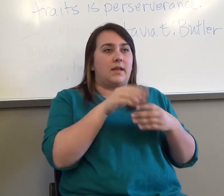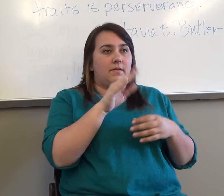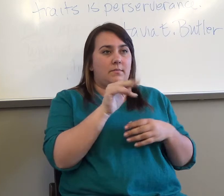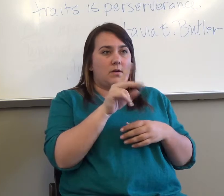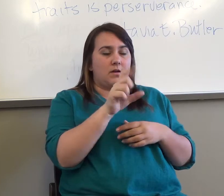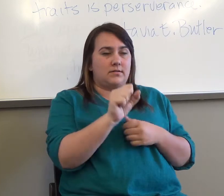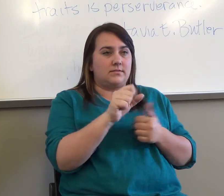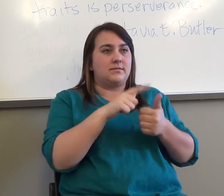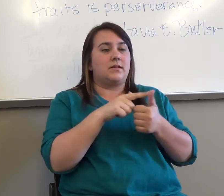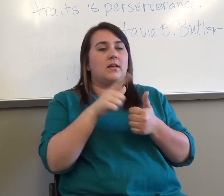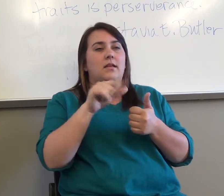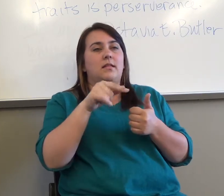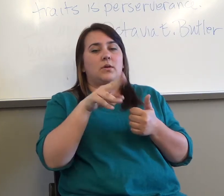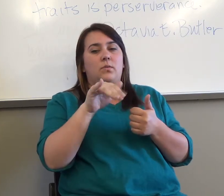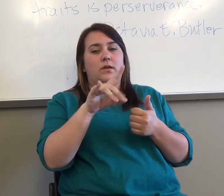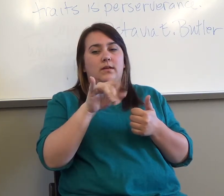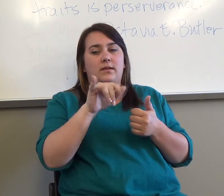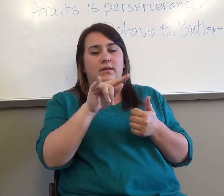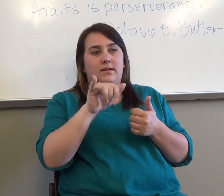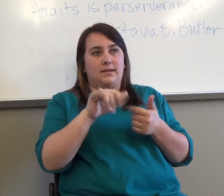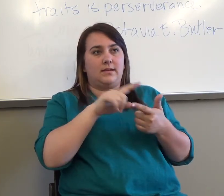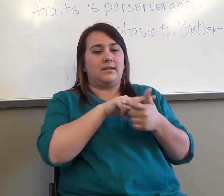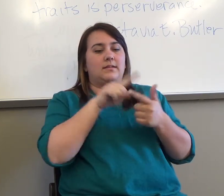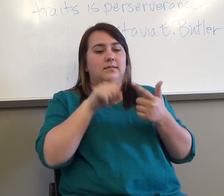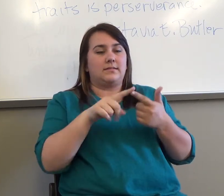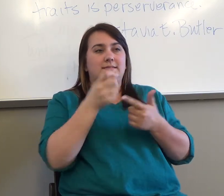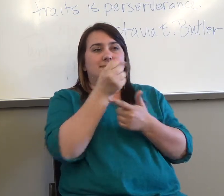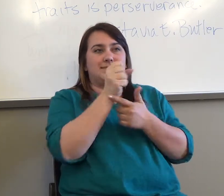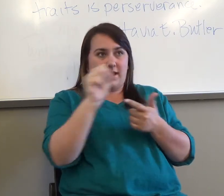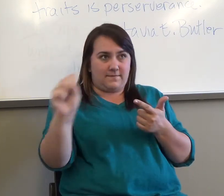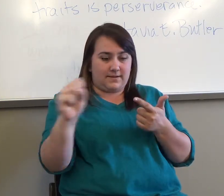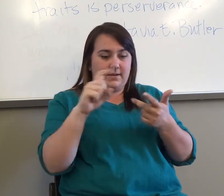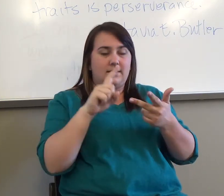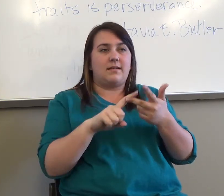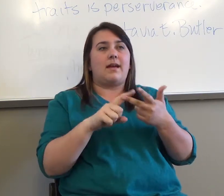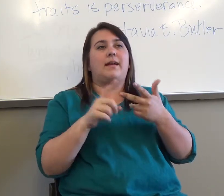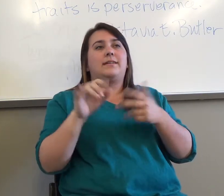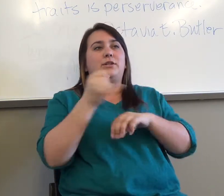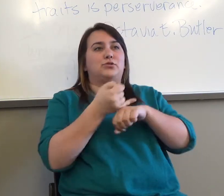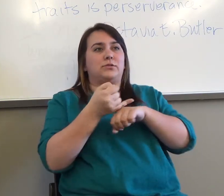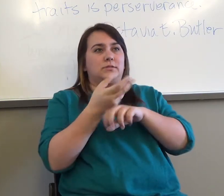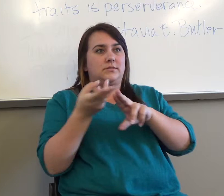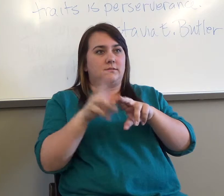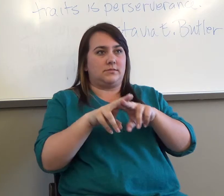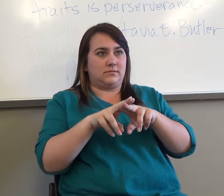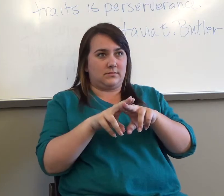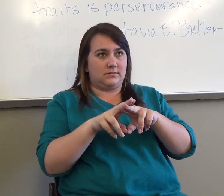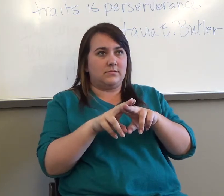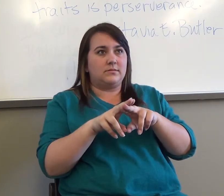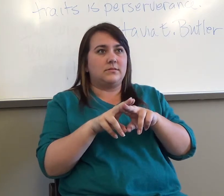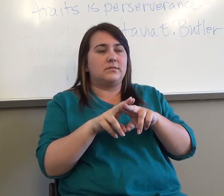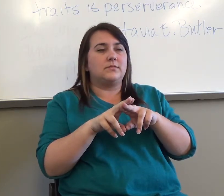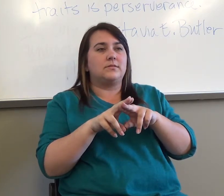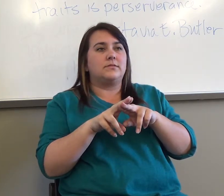Liquidity, safety, and interest. Yeah, you're really just looking for you're looking for